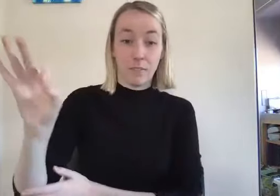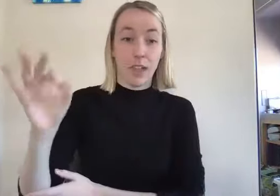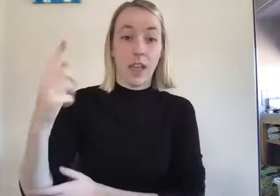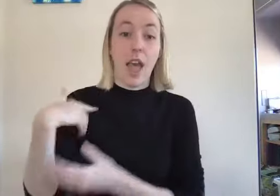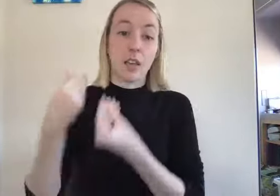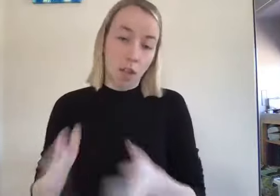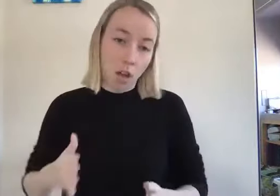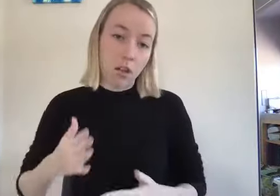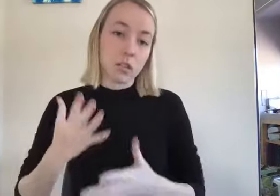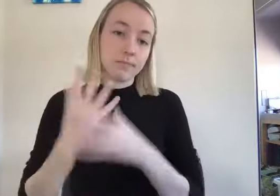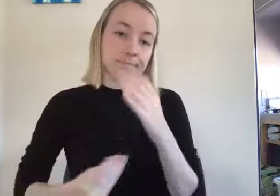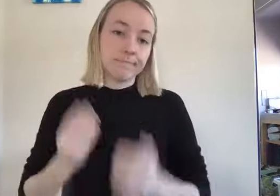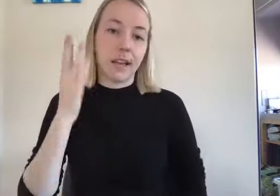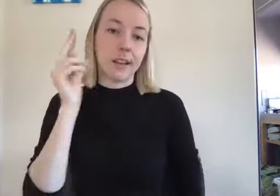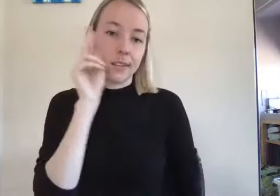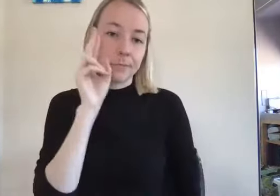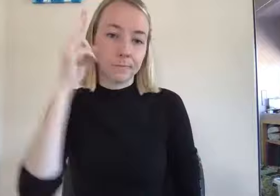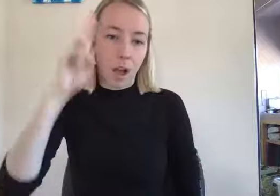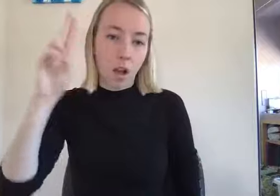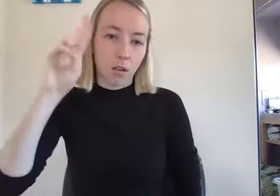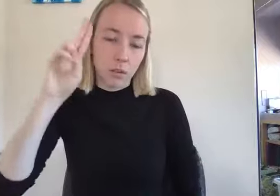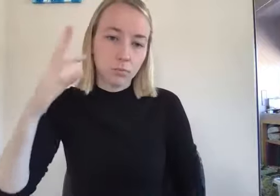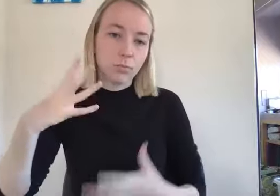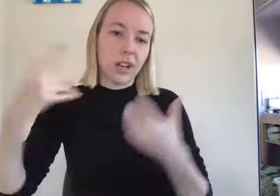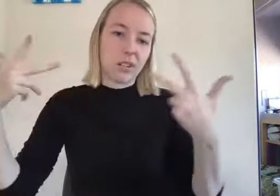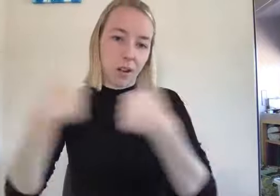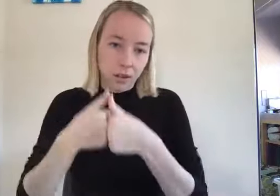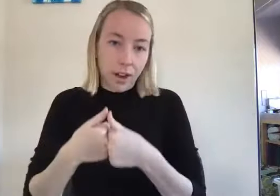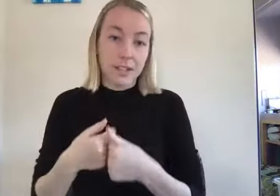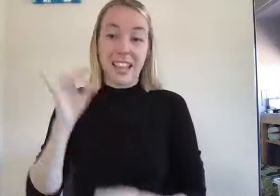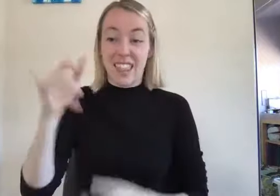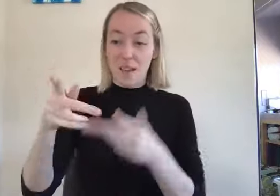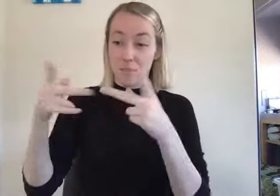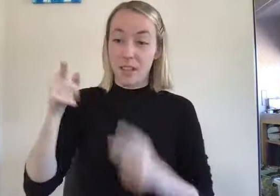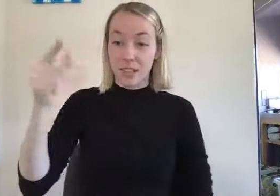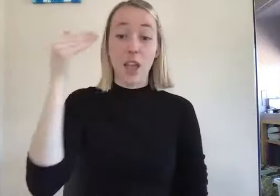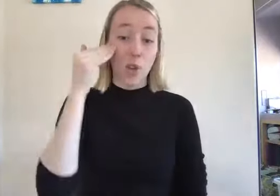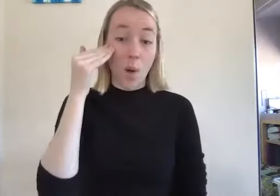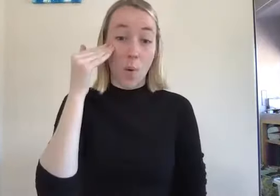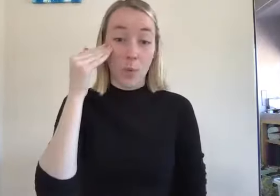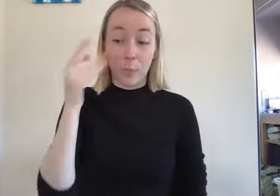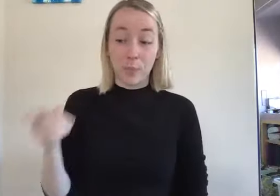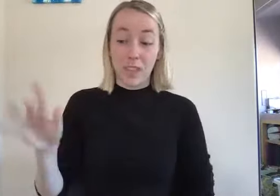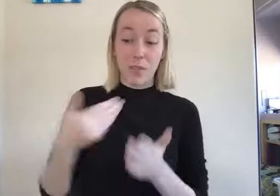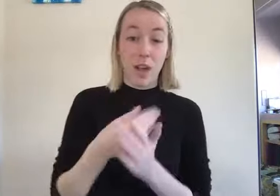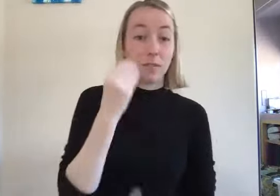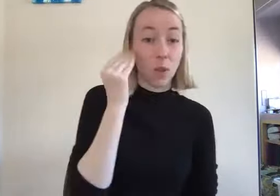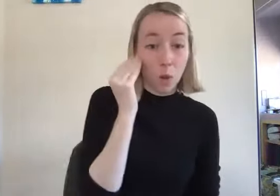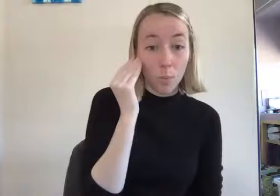Opera, where I had lost an uncle in a drunken car wreck. And I thought, that's the spot that I know tonight, when he comes home, that he's